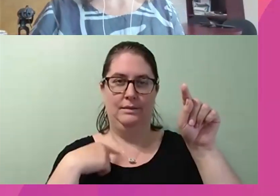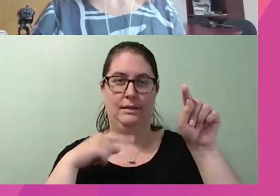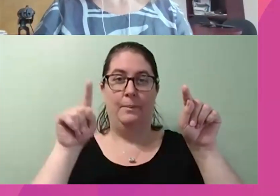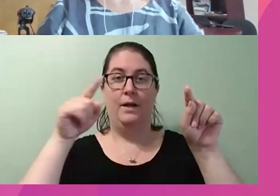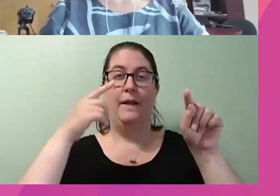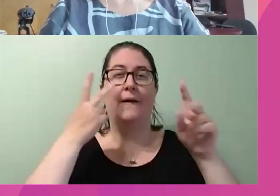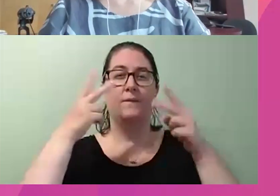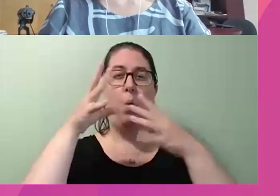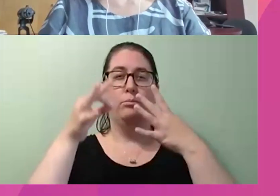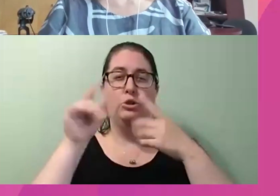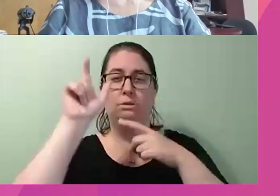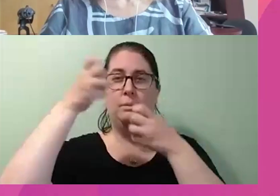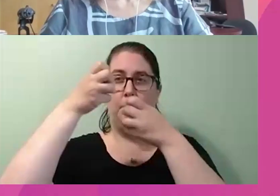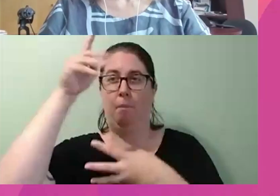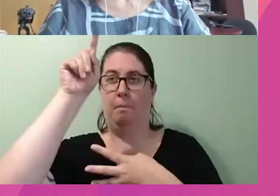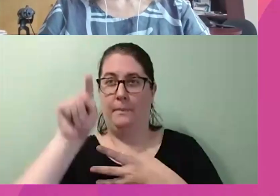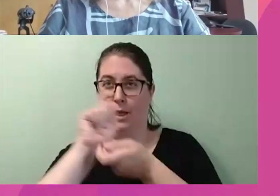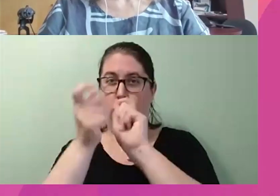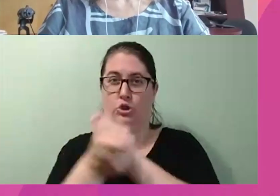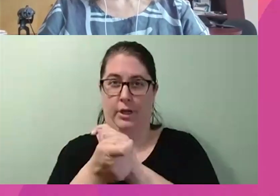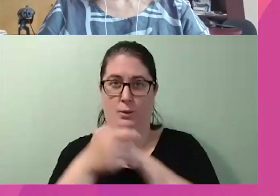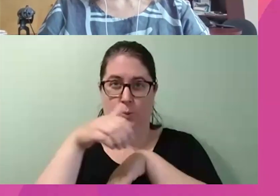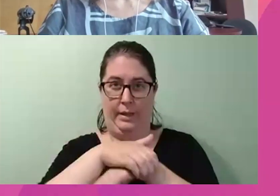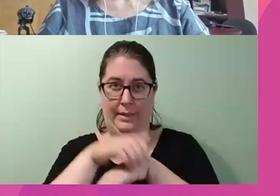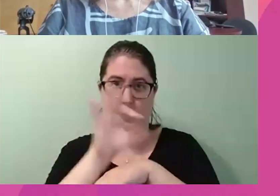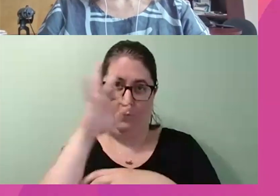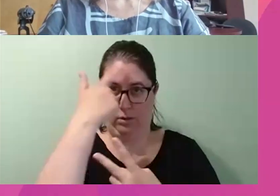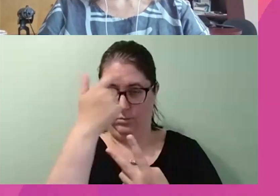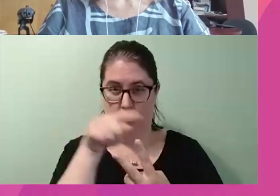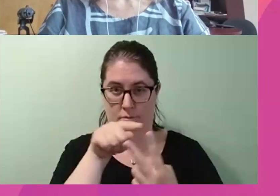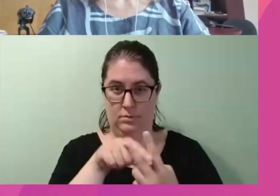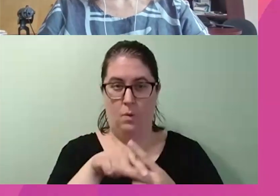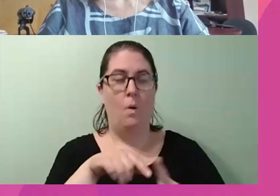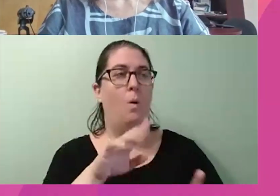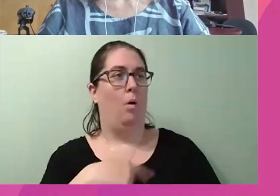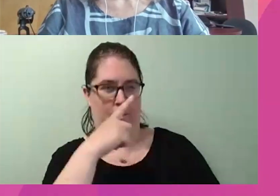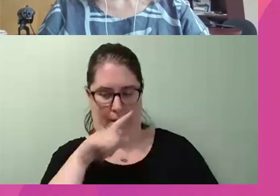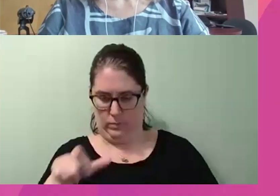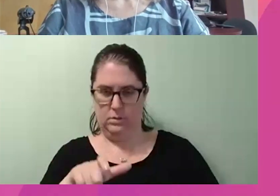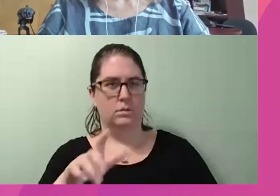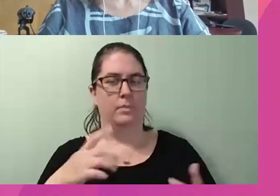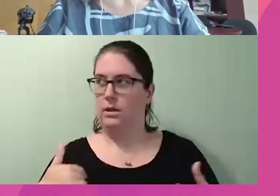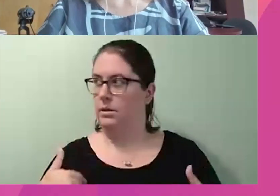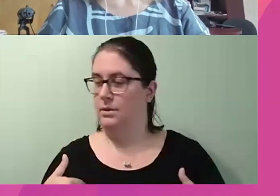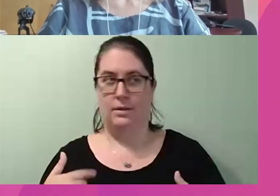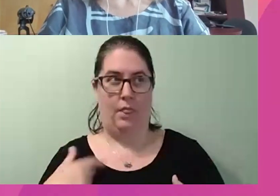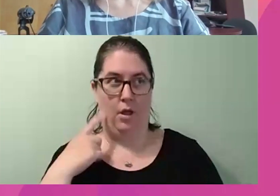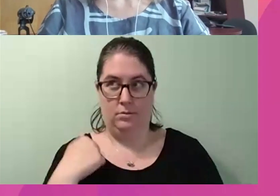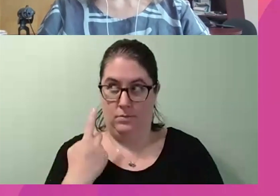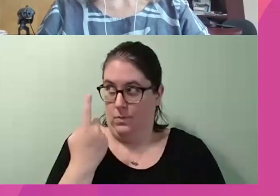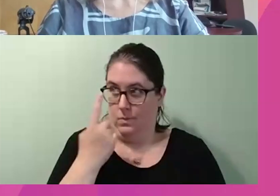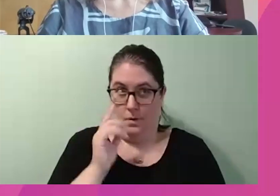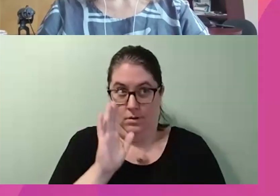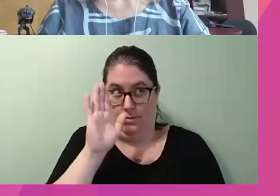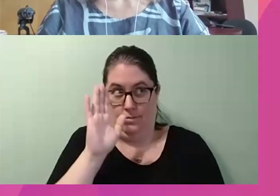of your screen. Thank you. That's perfect. And you have to move your cursor up to the top. I just figured if I'm having this challenge of having